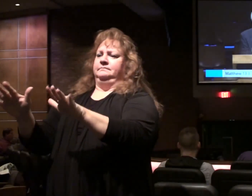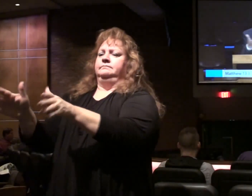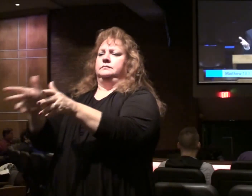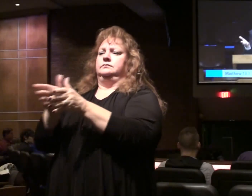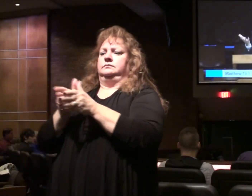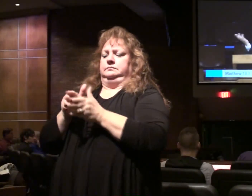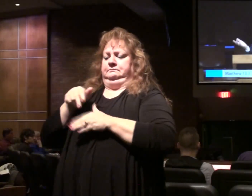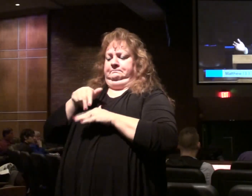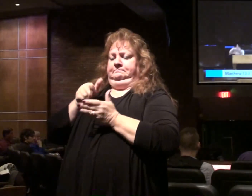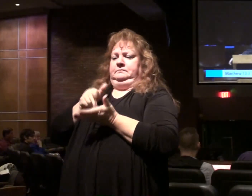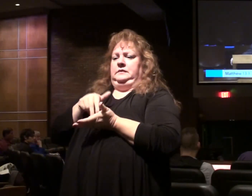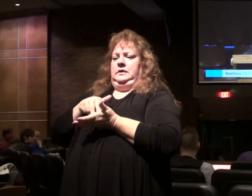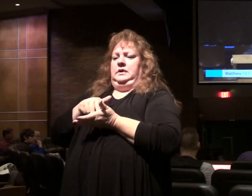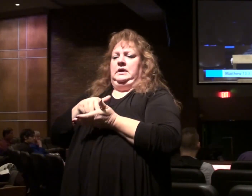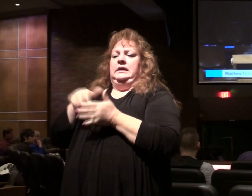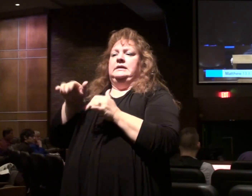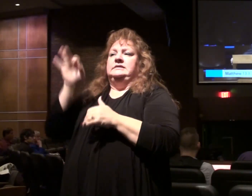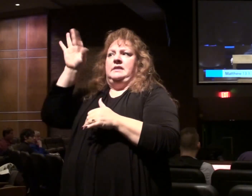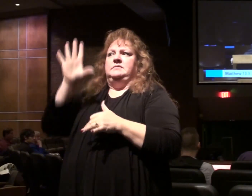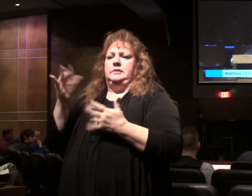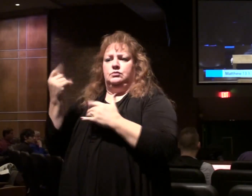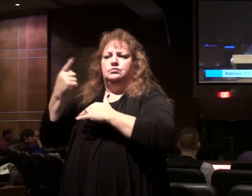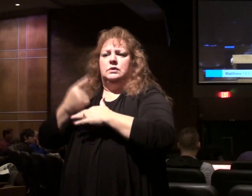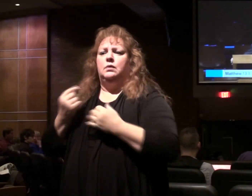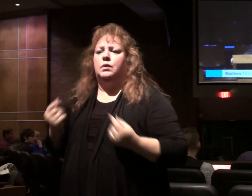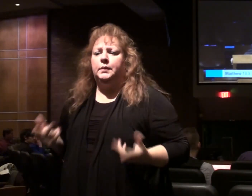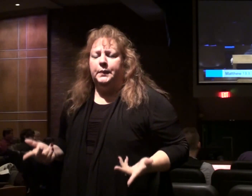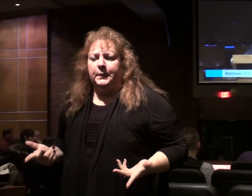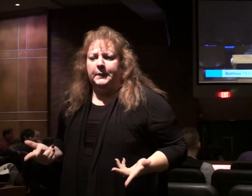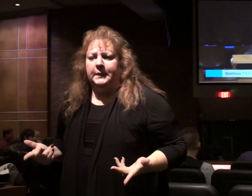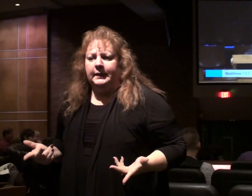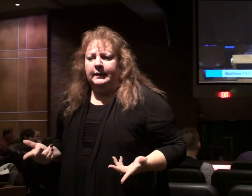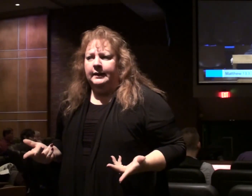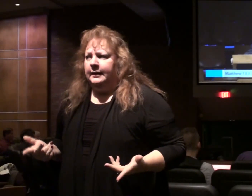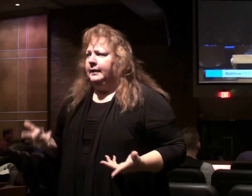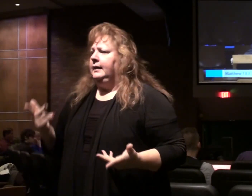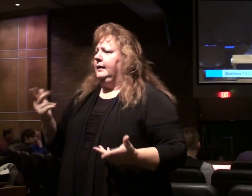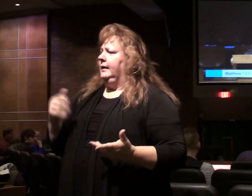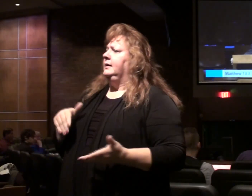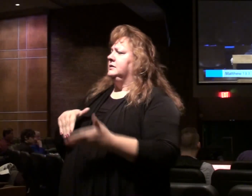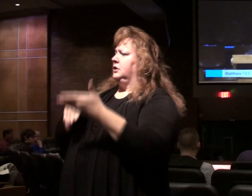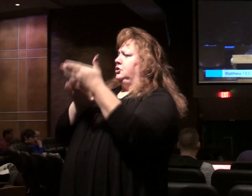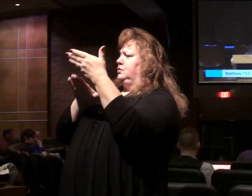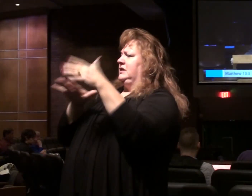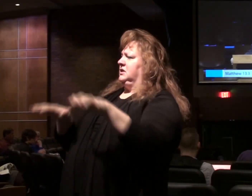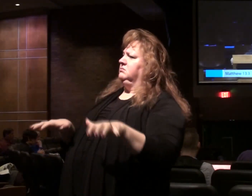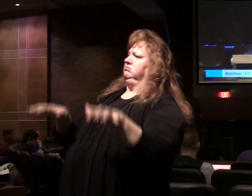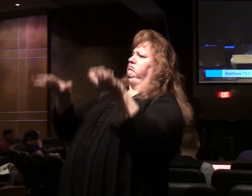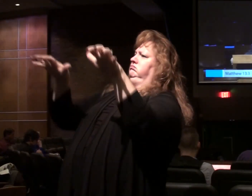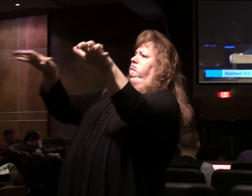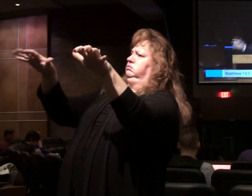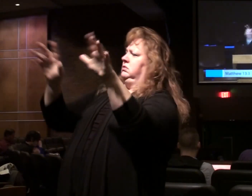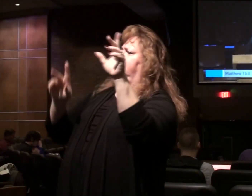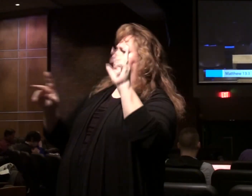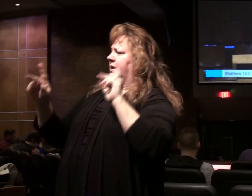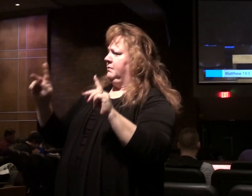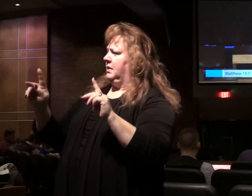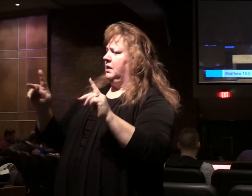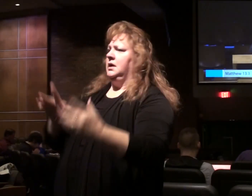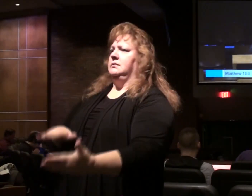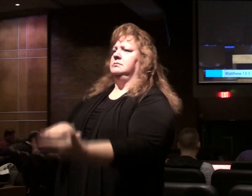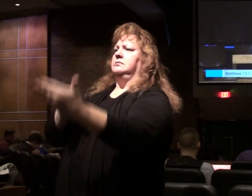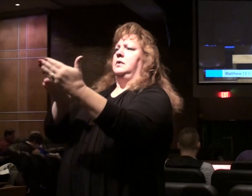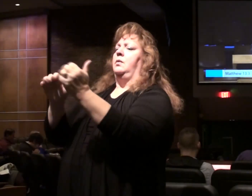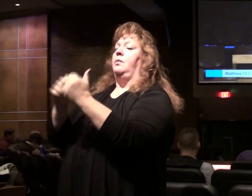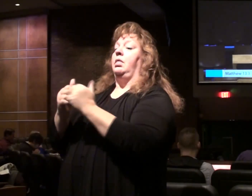out. So what do we do with speakers today? So he's addressing the multitudes, but he's addressing them